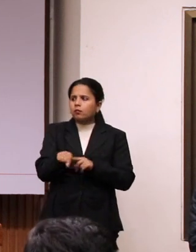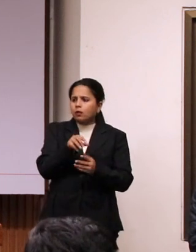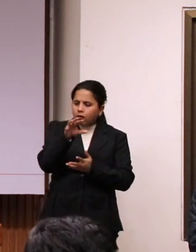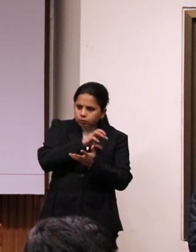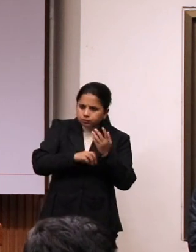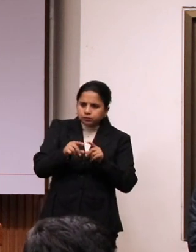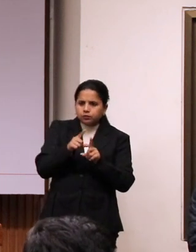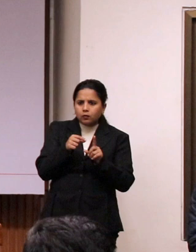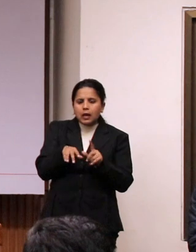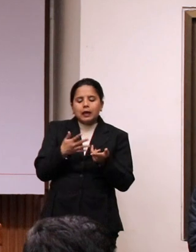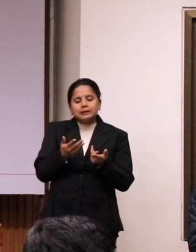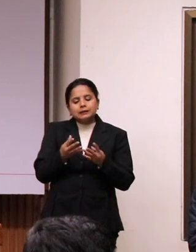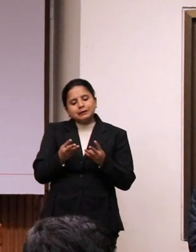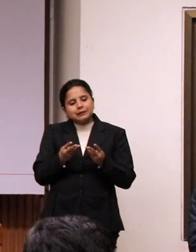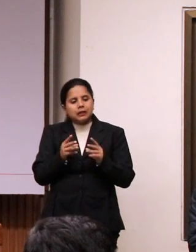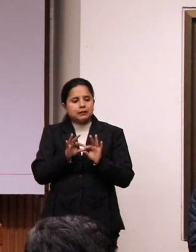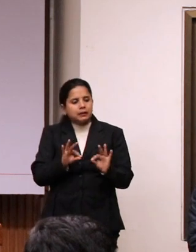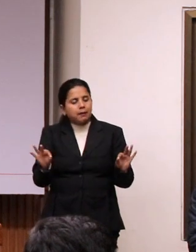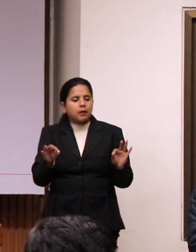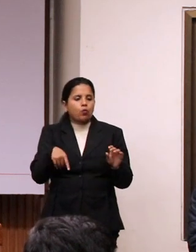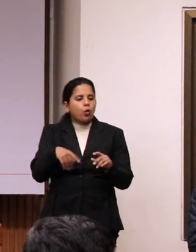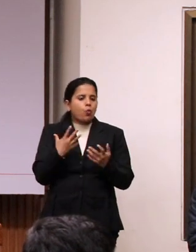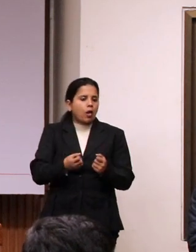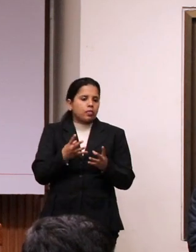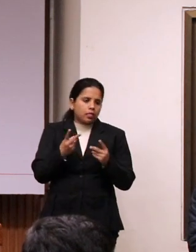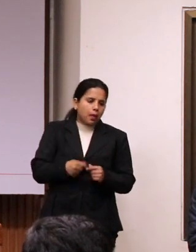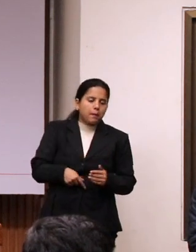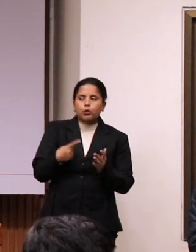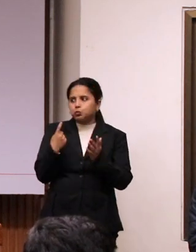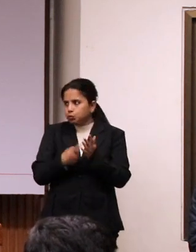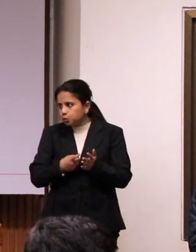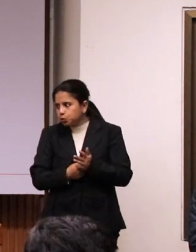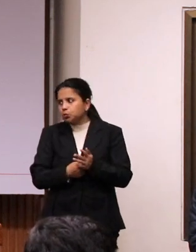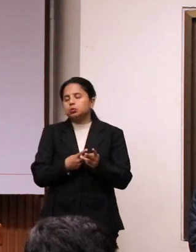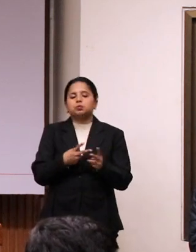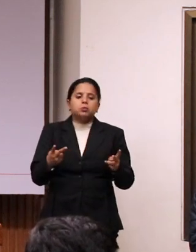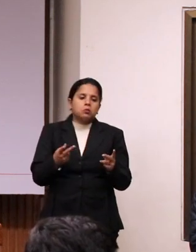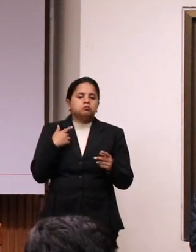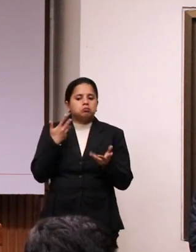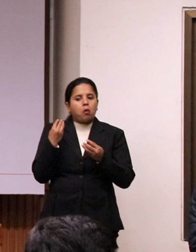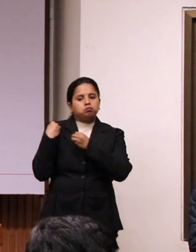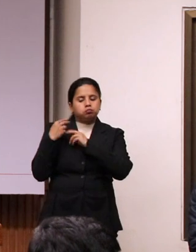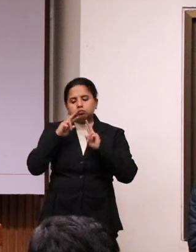to simplification. They want numbers, they want rules, they want accountability mechanisms.